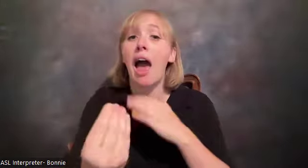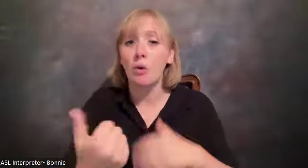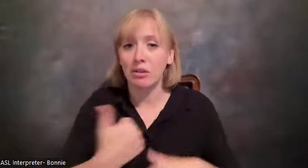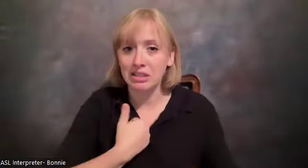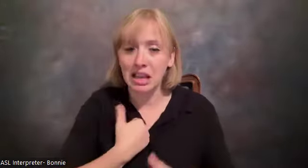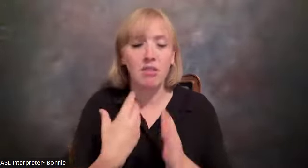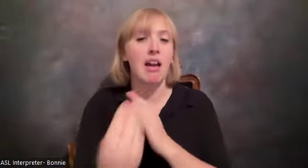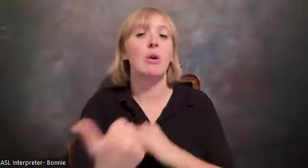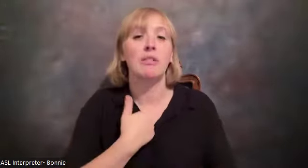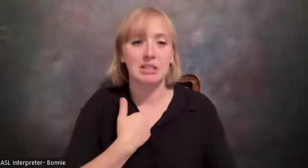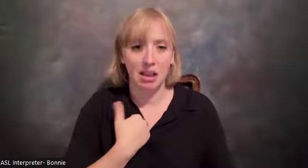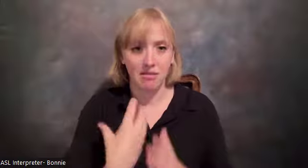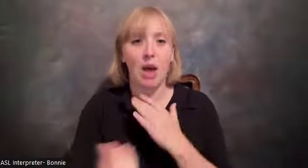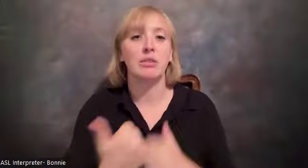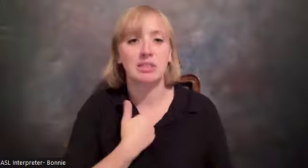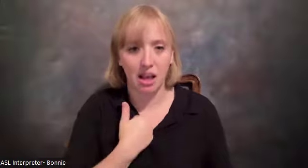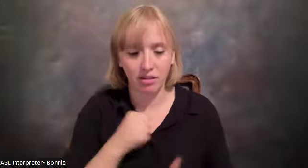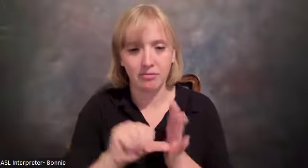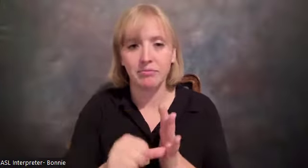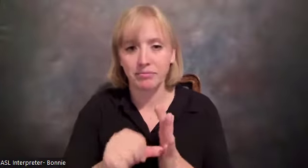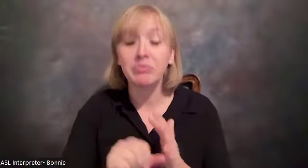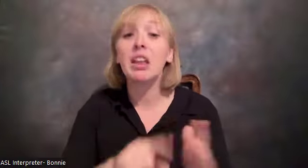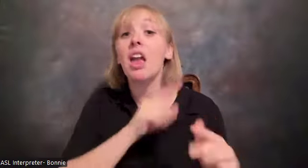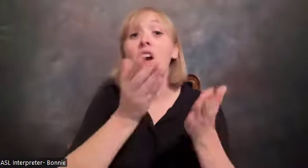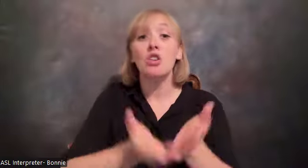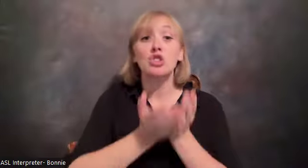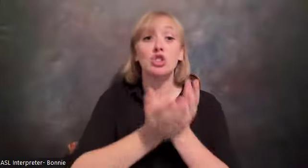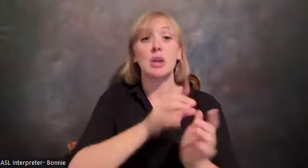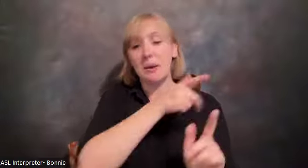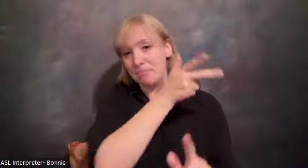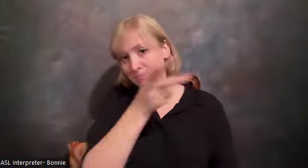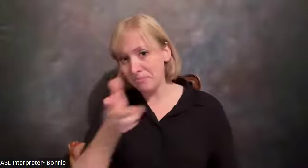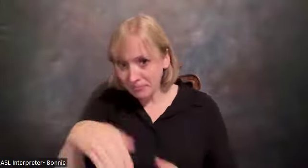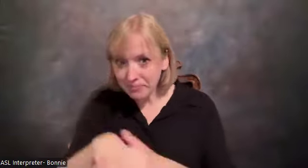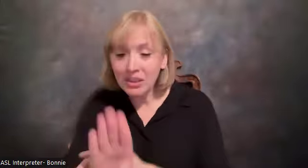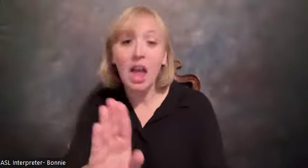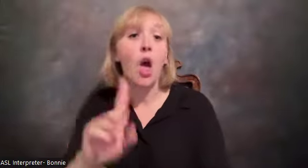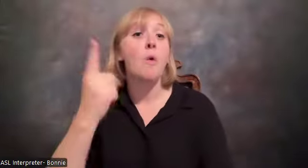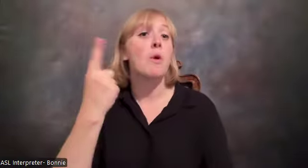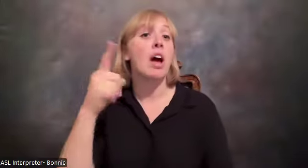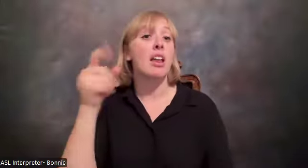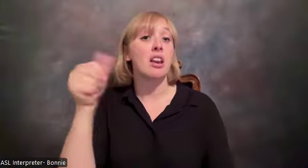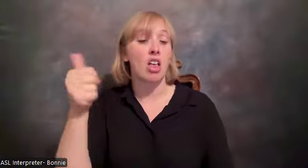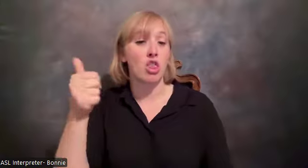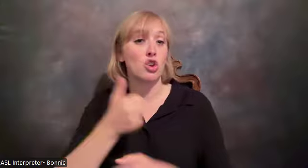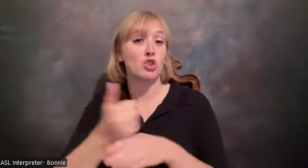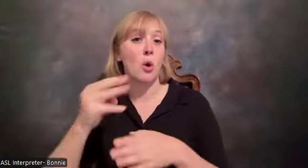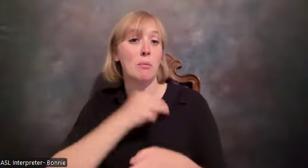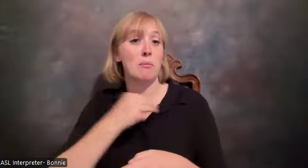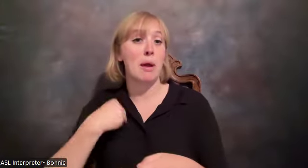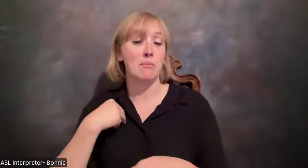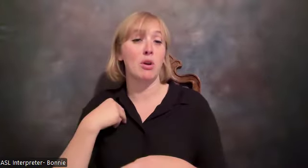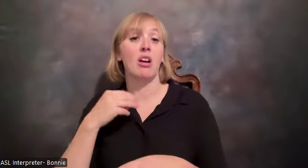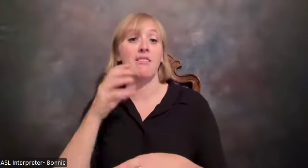self. After that weekend, I got back to my ship, and the one other sober member of Alcoholics Anonymous was waiting for me. His name was Bob W. He